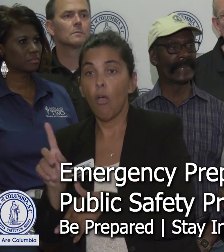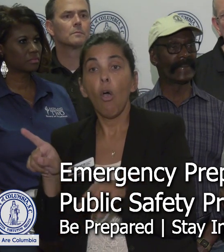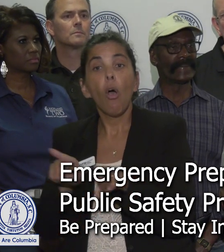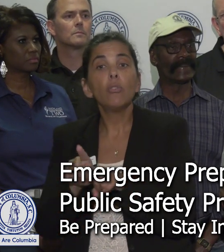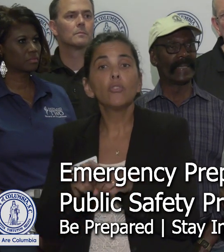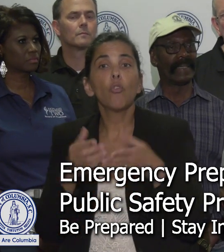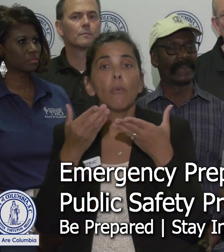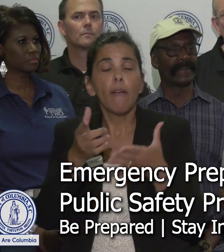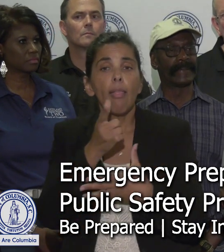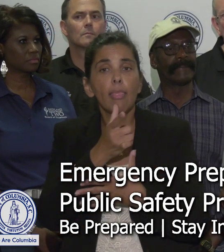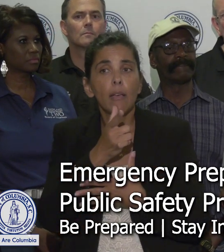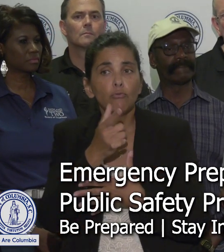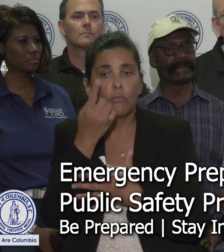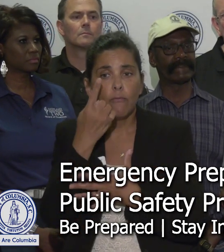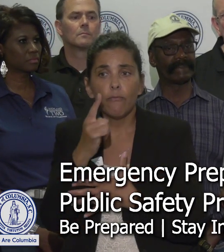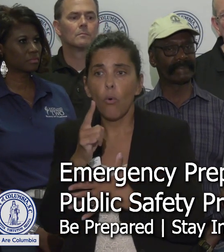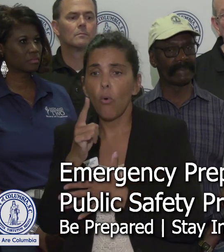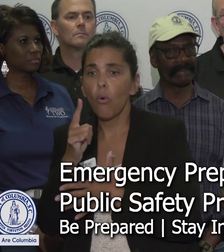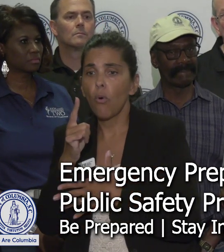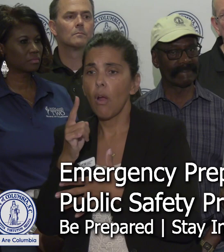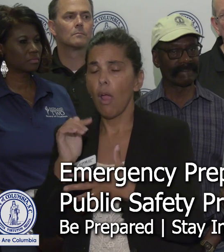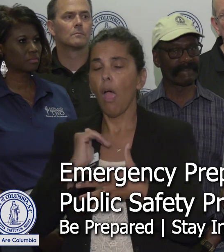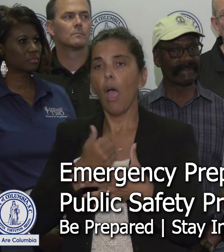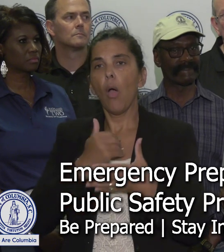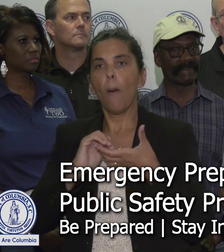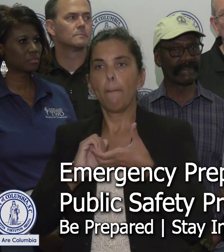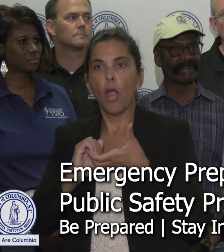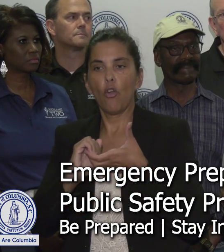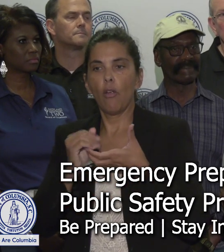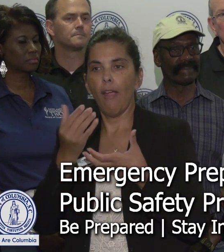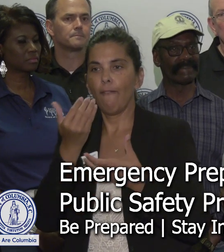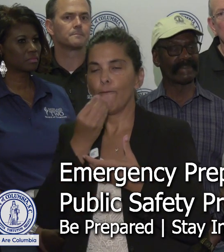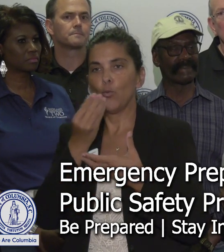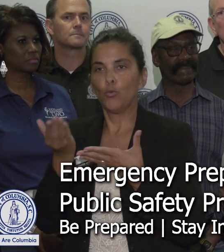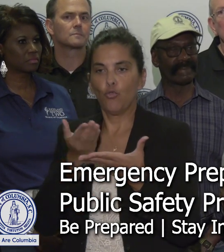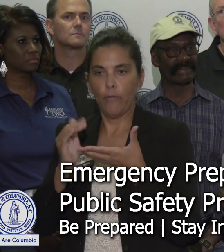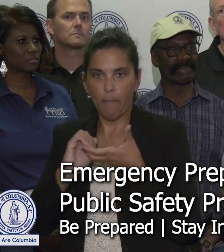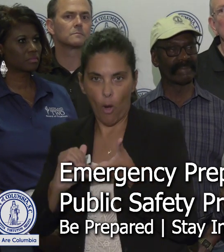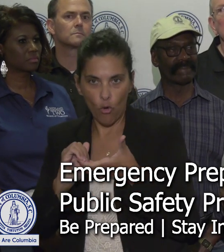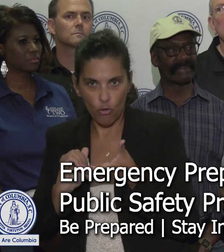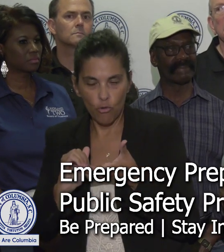lunch to those individuals with our partners, our food service partners